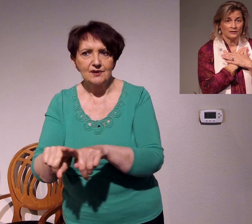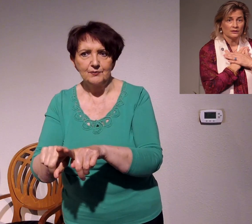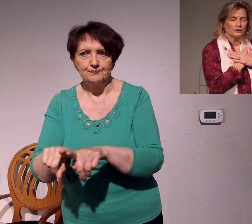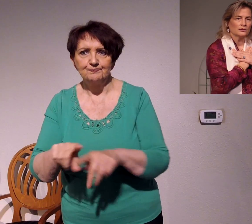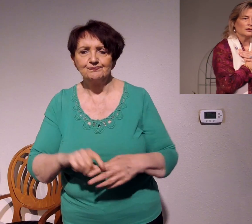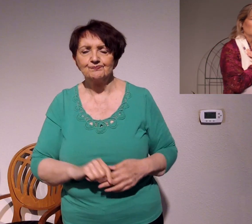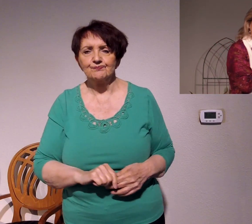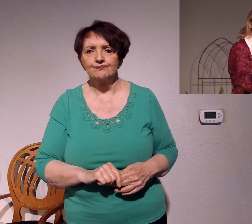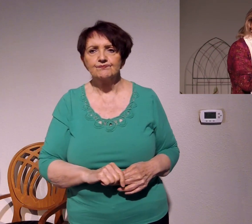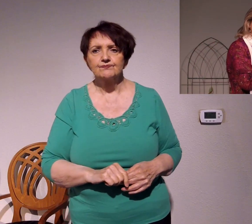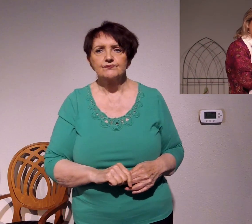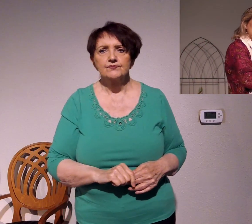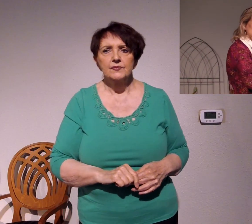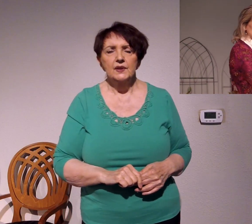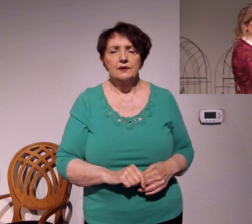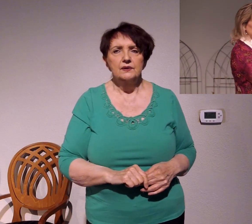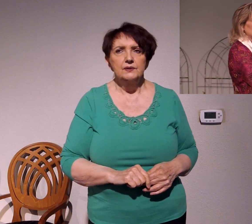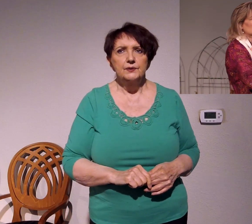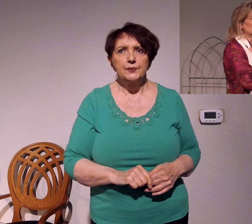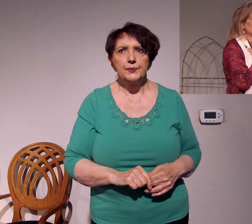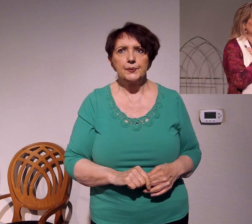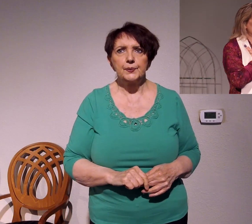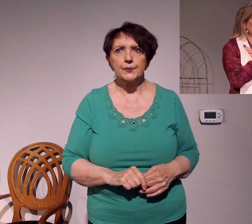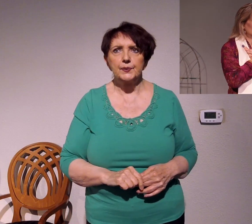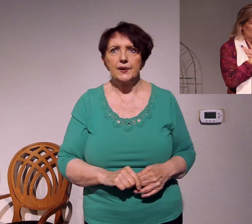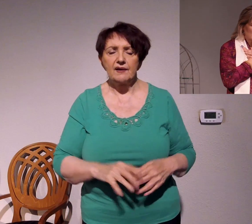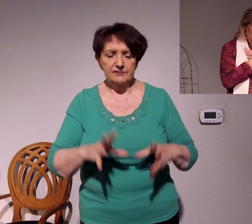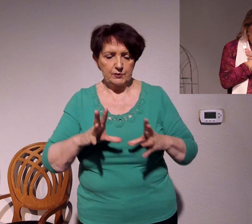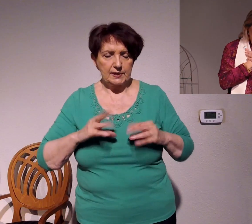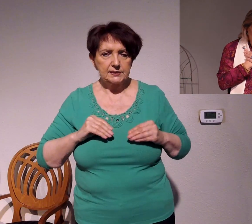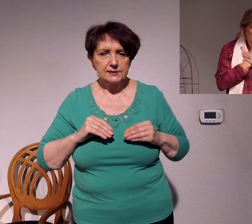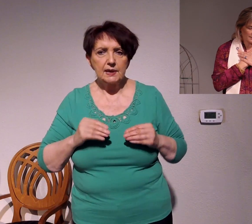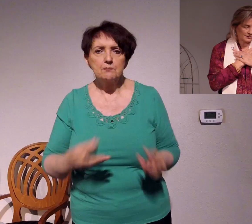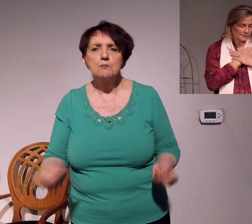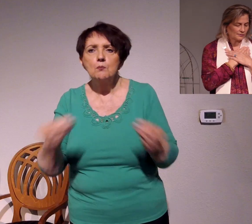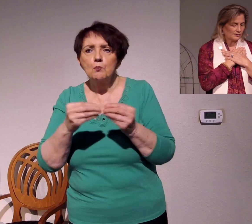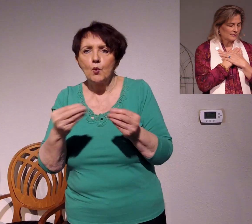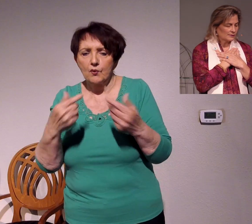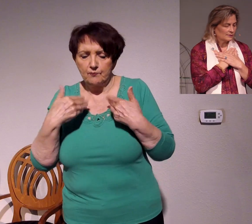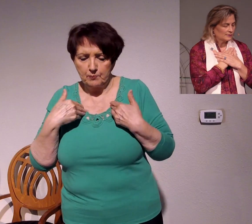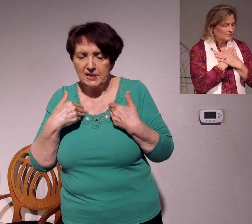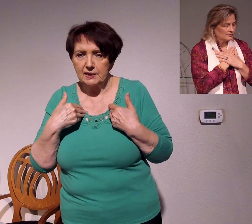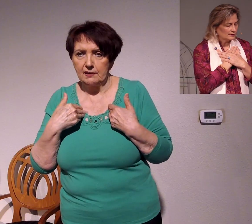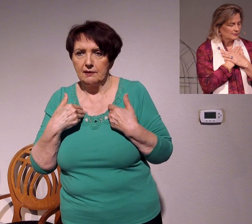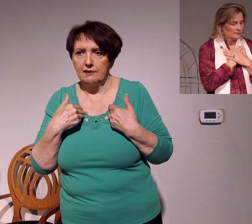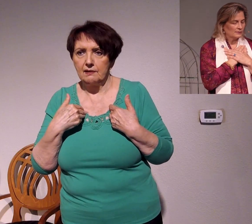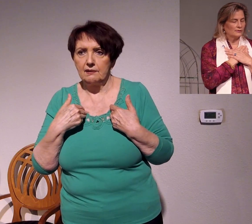Okay? So I'm to accept more of me.